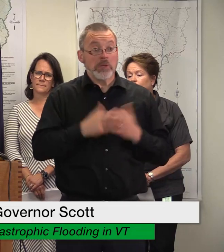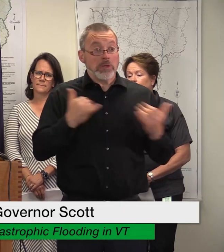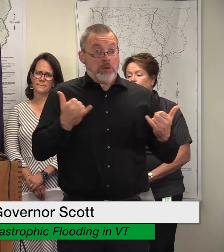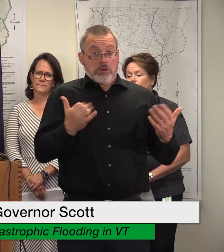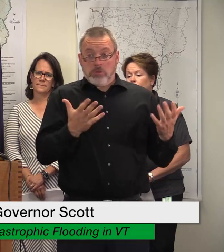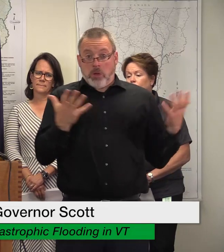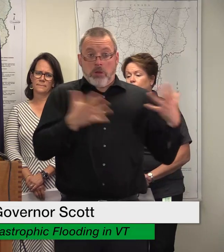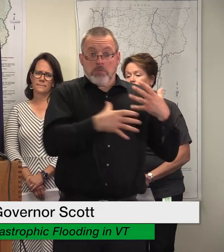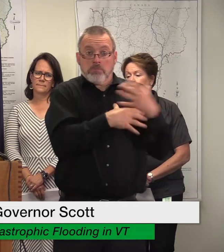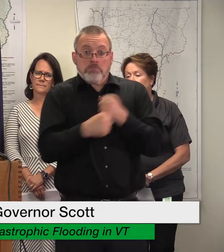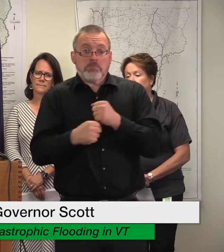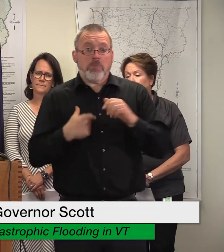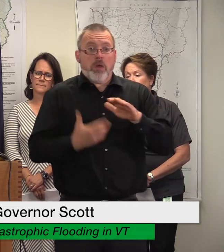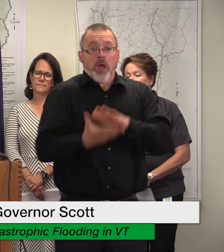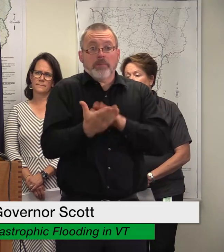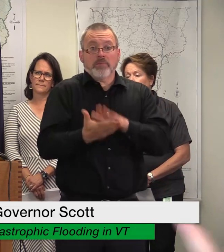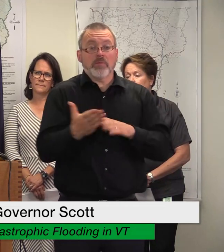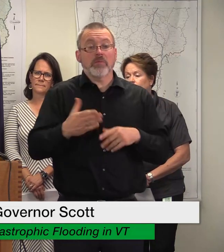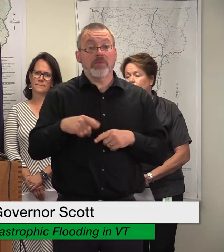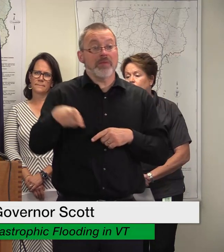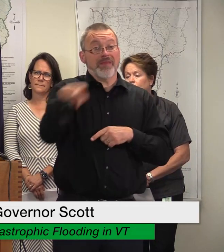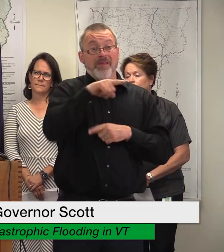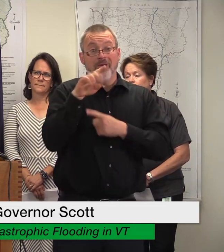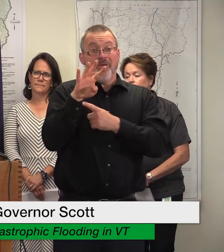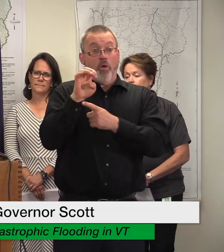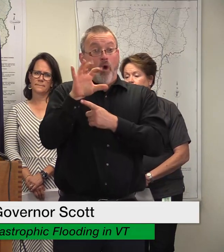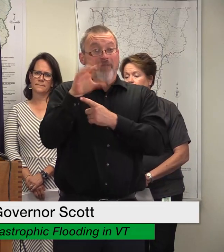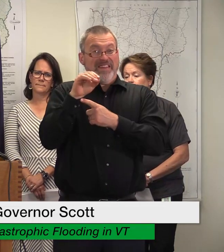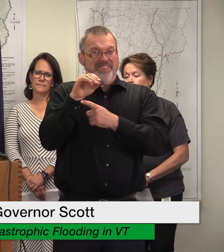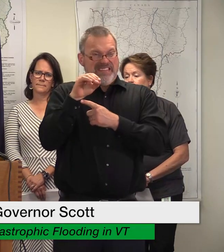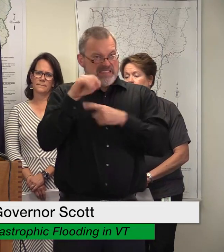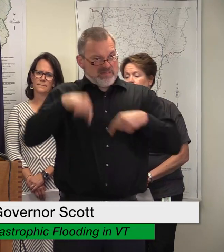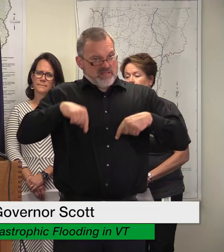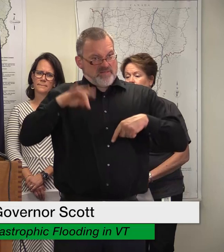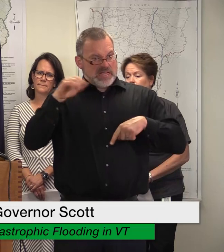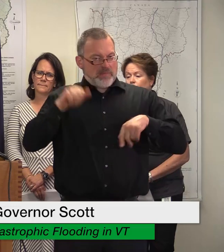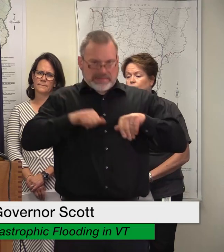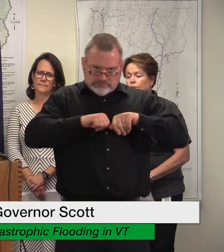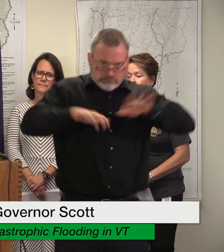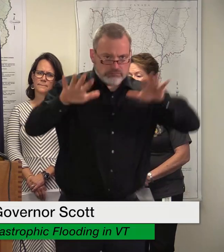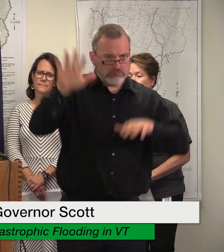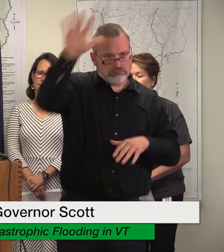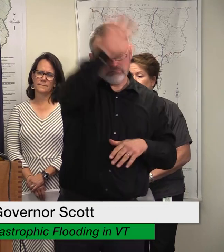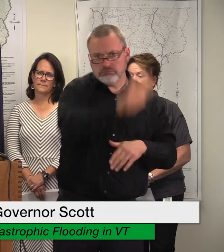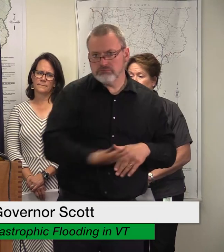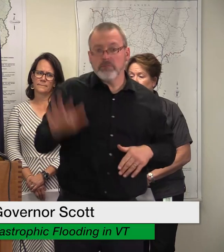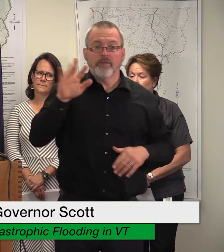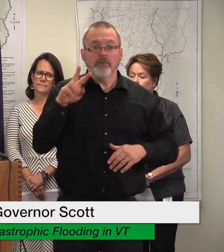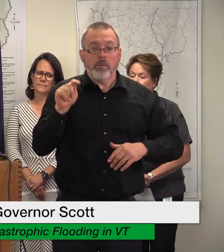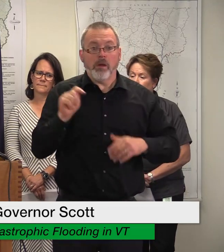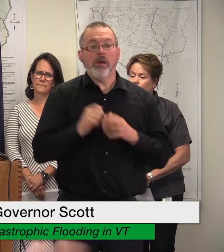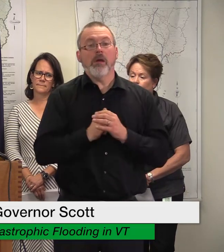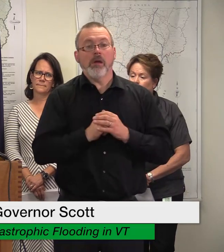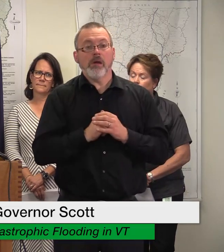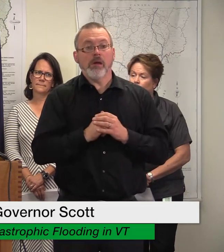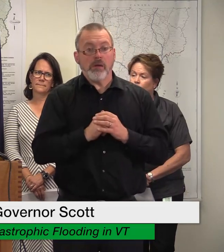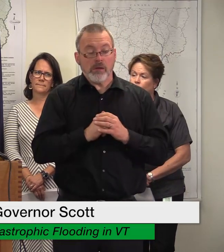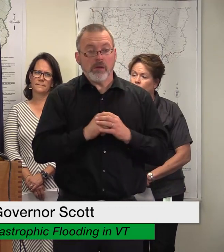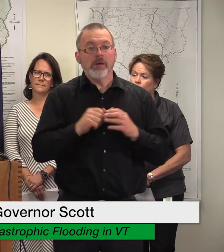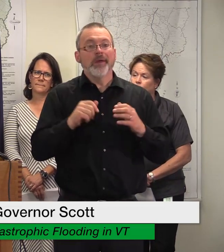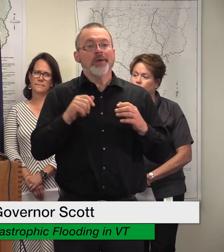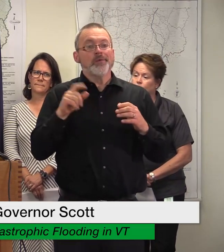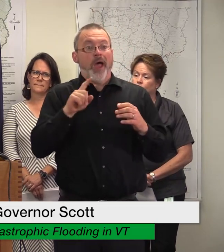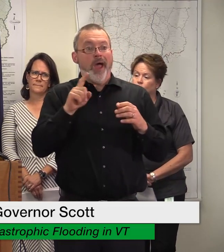more than 450 FEMA personnel deployed here to Vermont. Disaster survivor assistance teams have visited